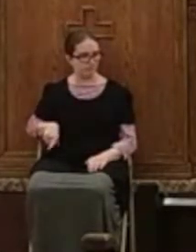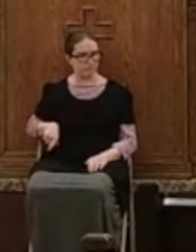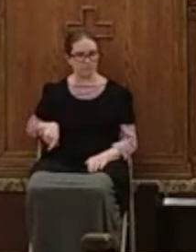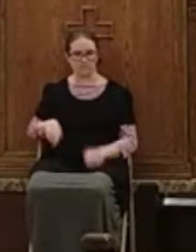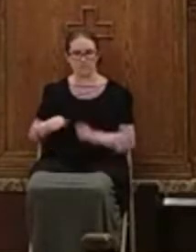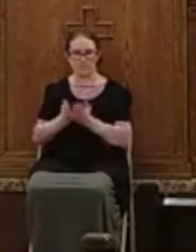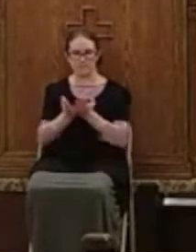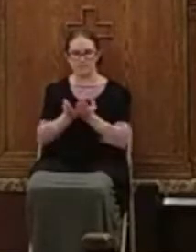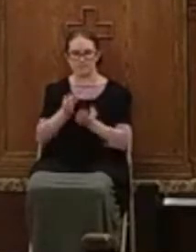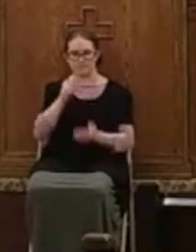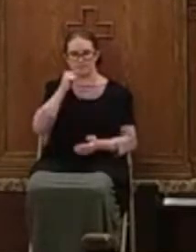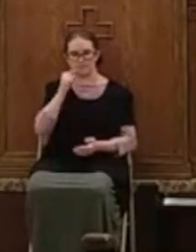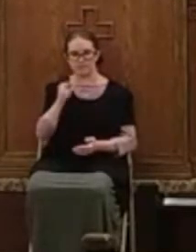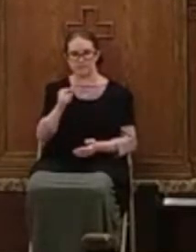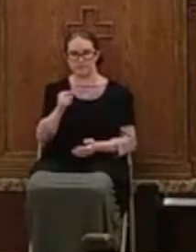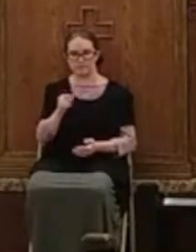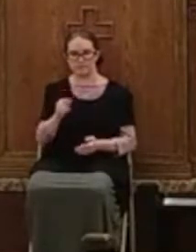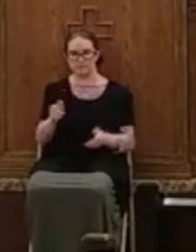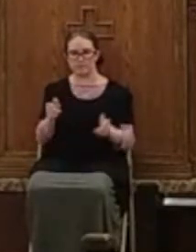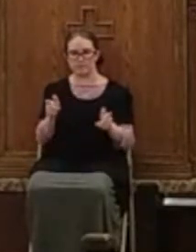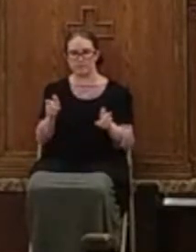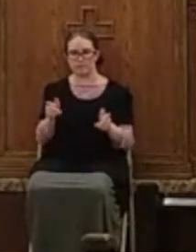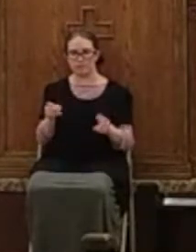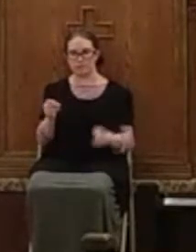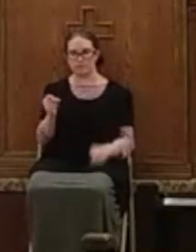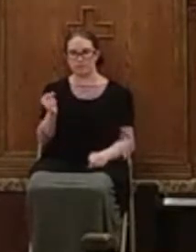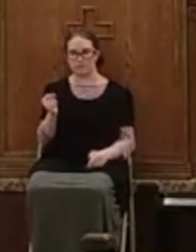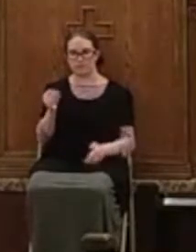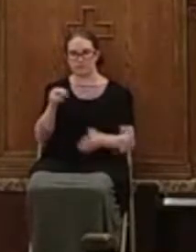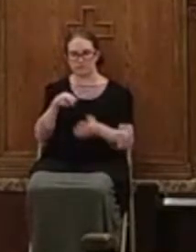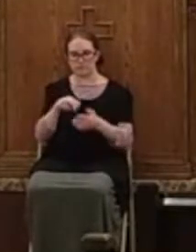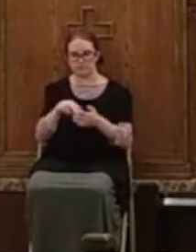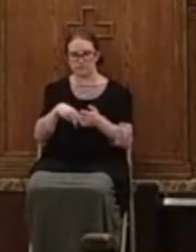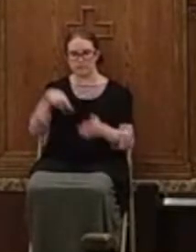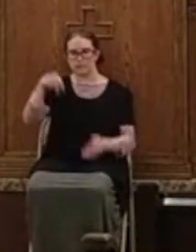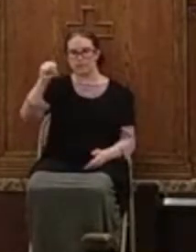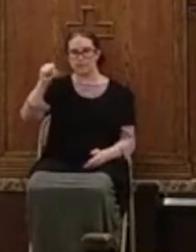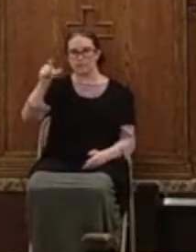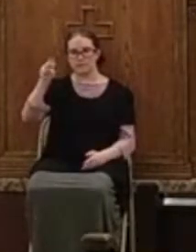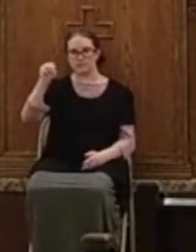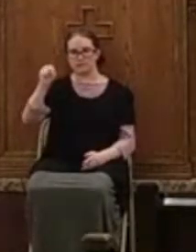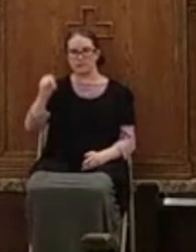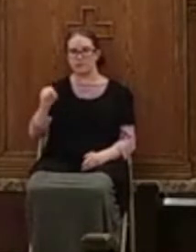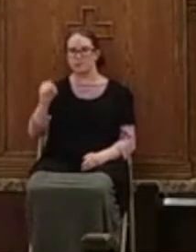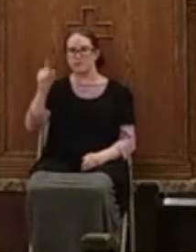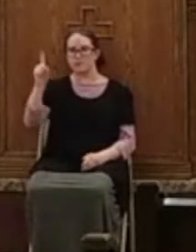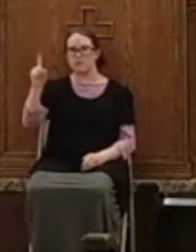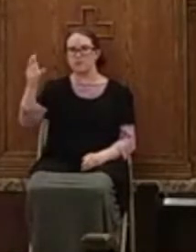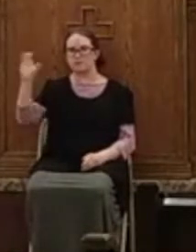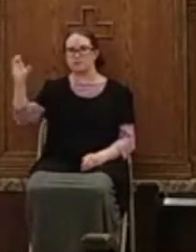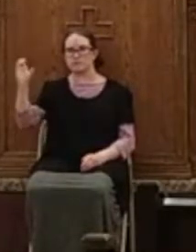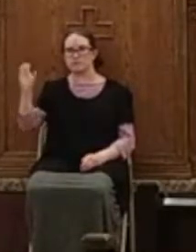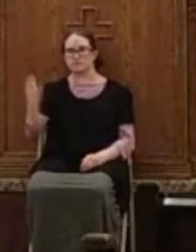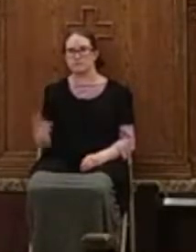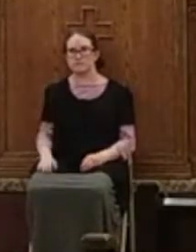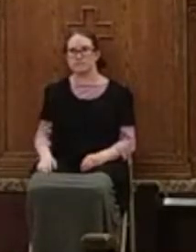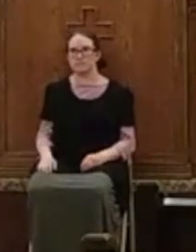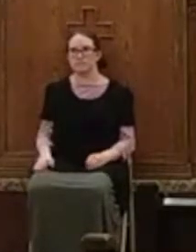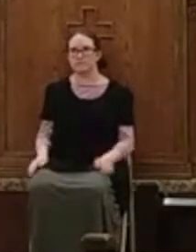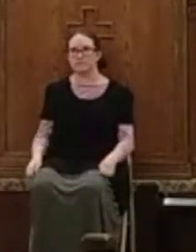The Bible tells us, let's very quickly, amen, look at Psalms 100.